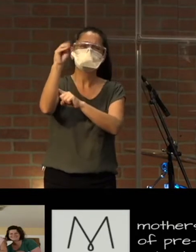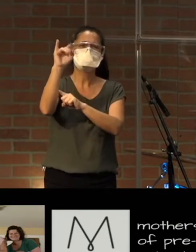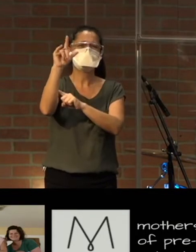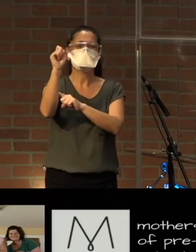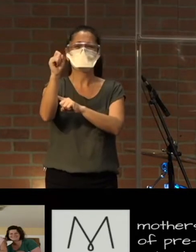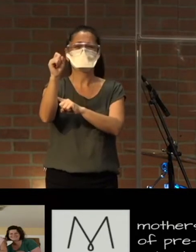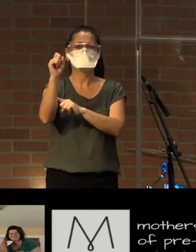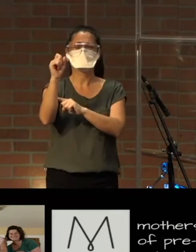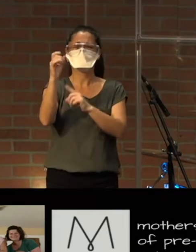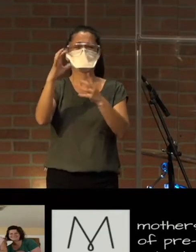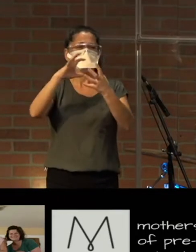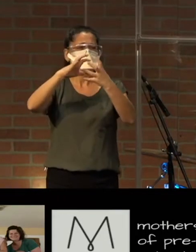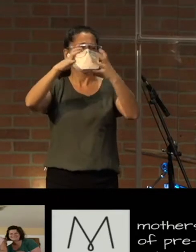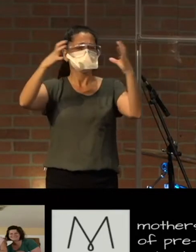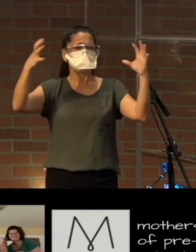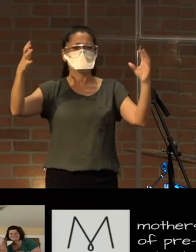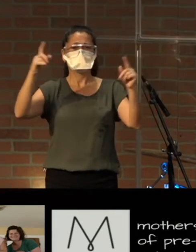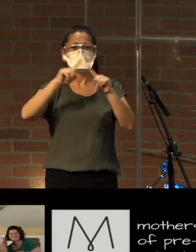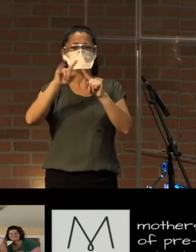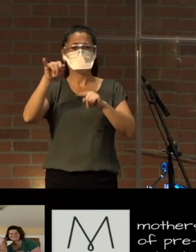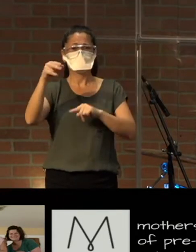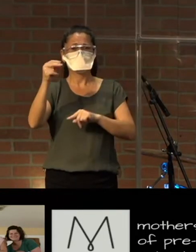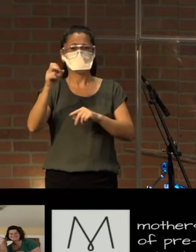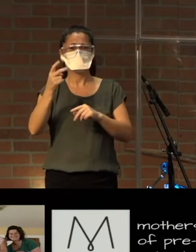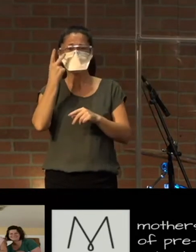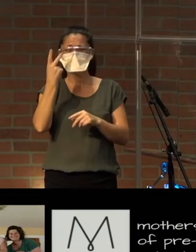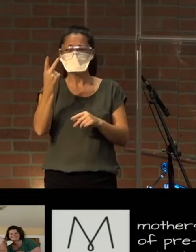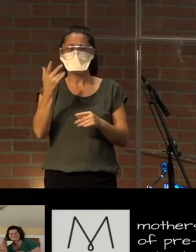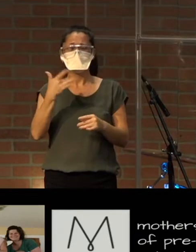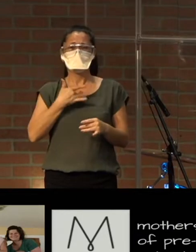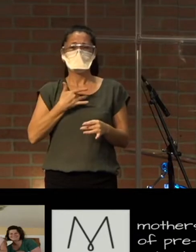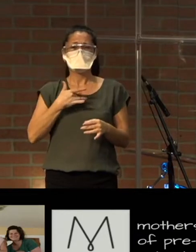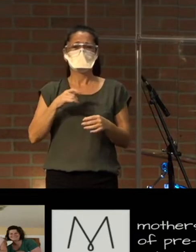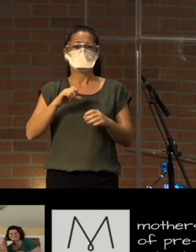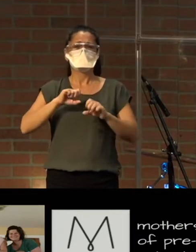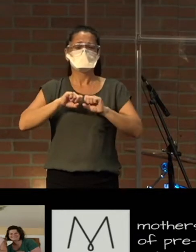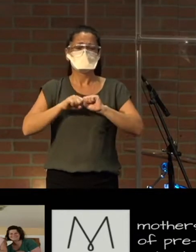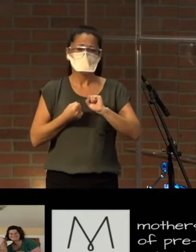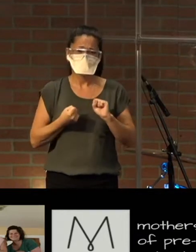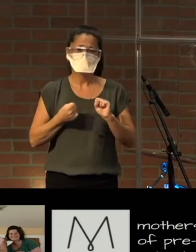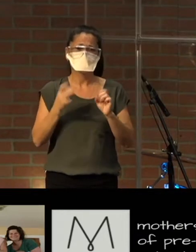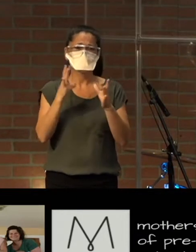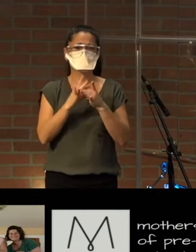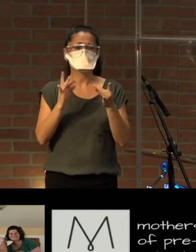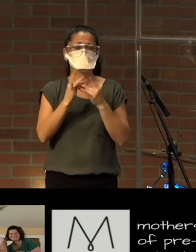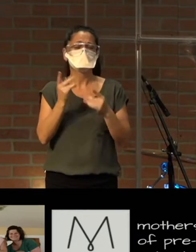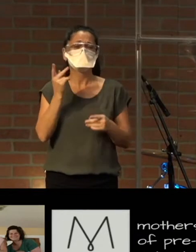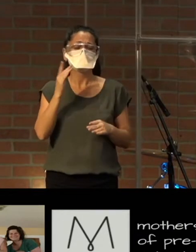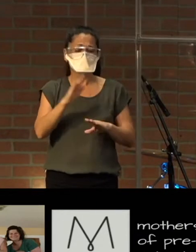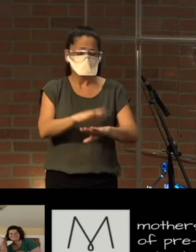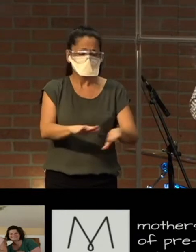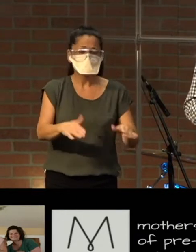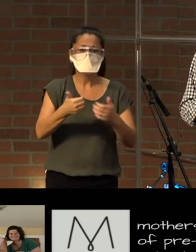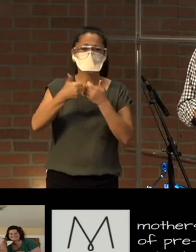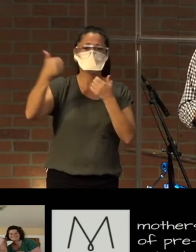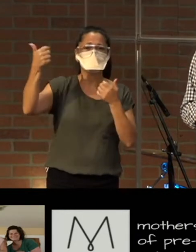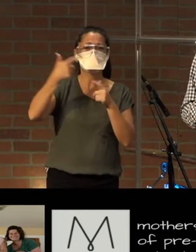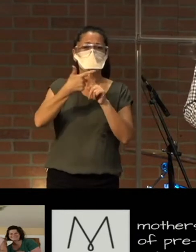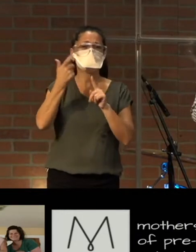most was the heartbreaking stories of children separated from parents, children whose futures